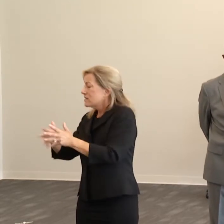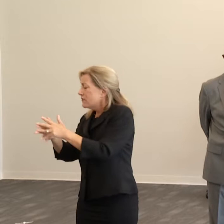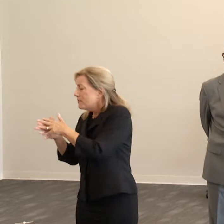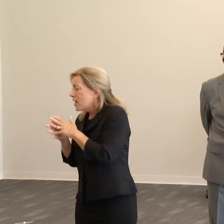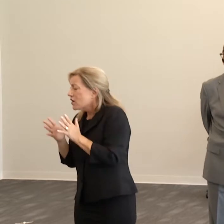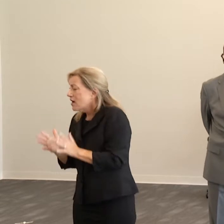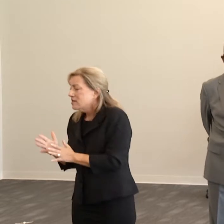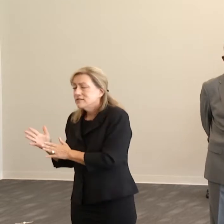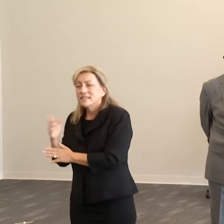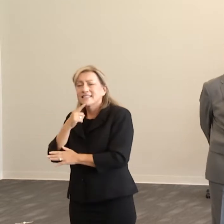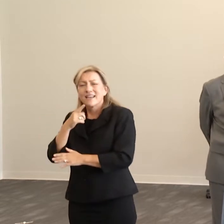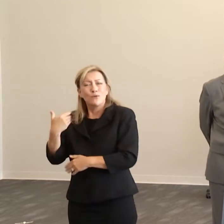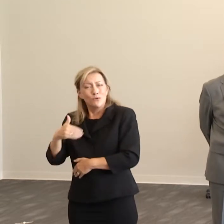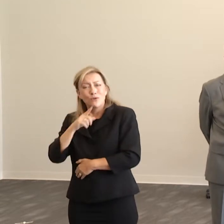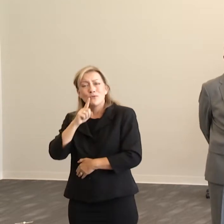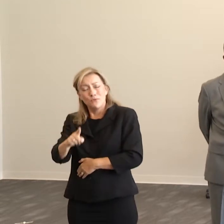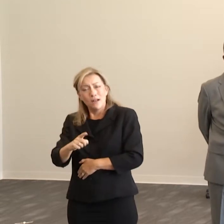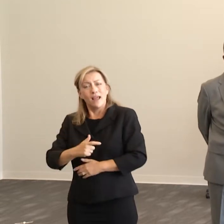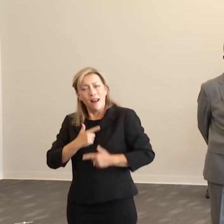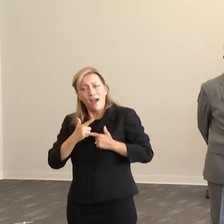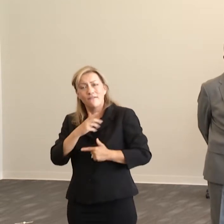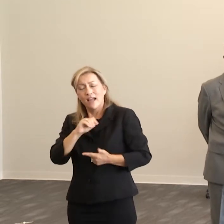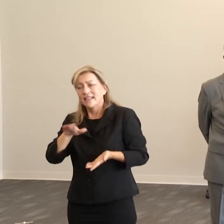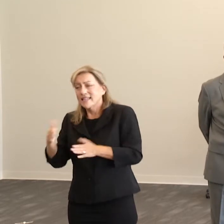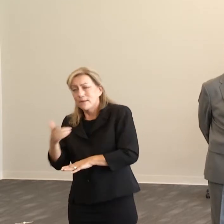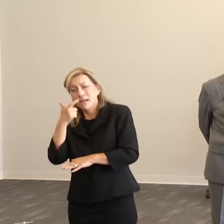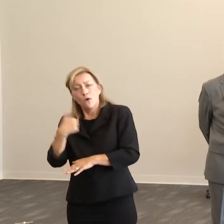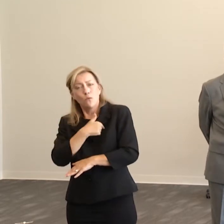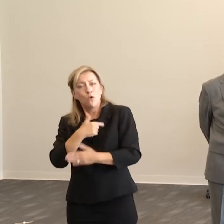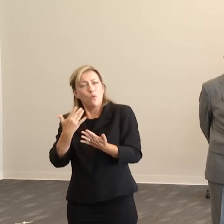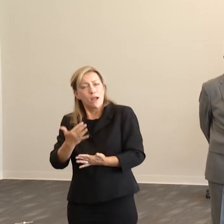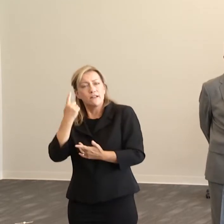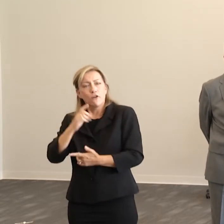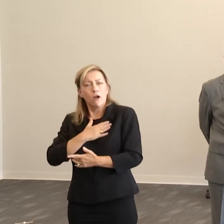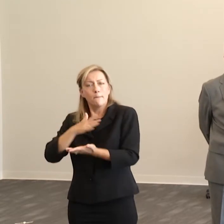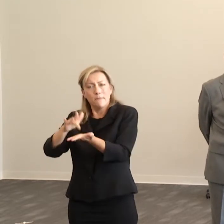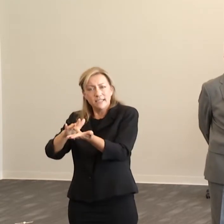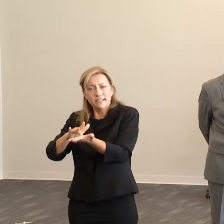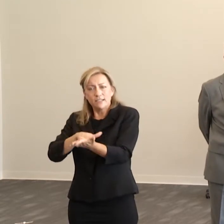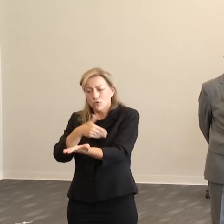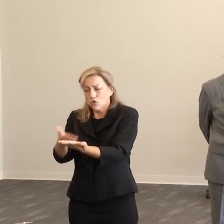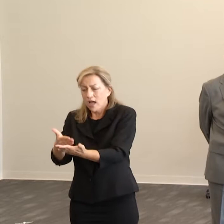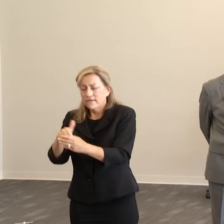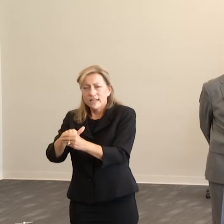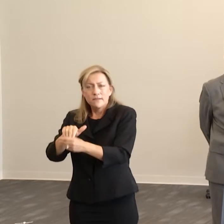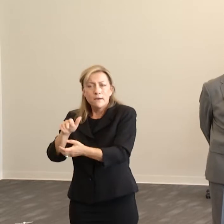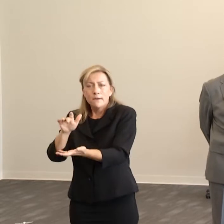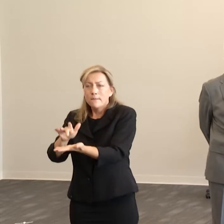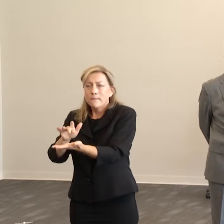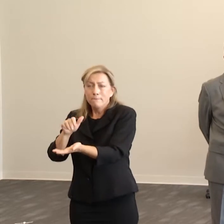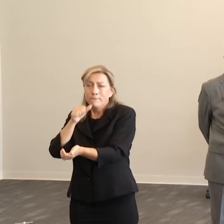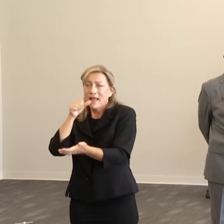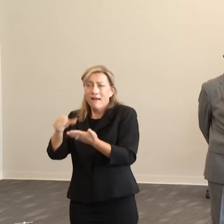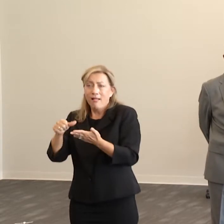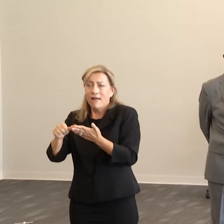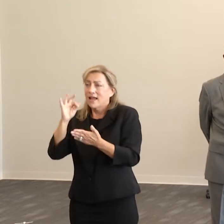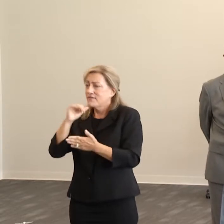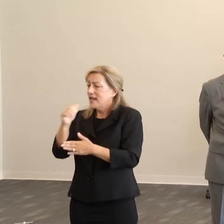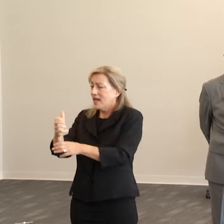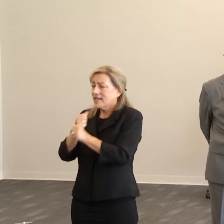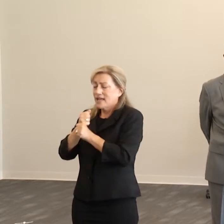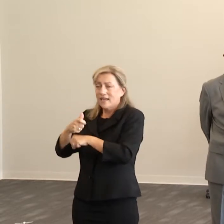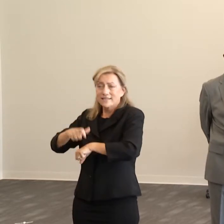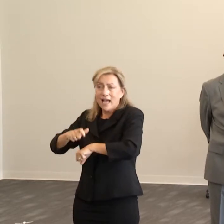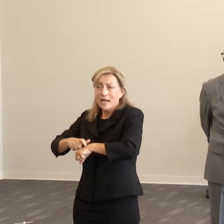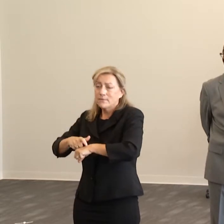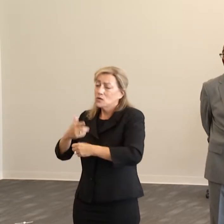matter of life and death, Senator, because we're waiting for our medications to come in the mail. And if they don't arrive on time, it may not be good for our